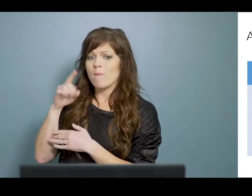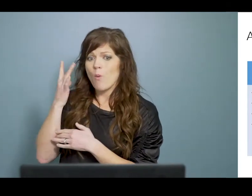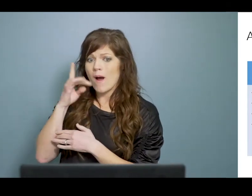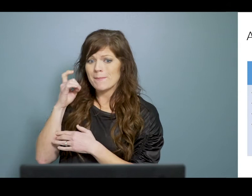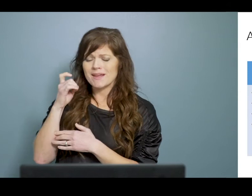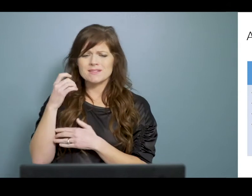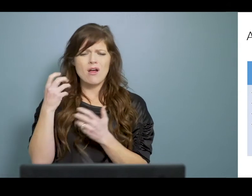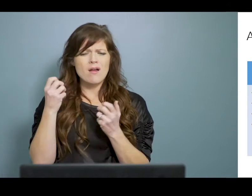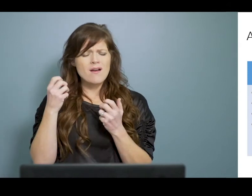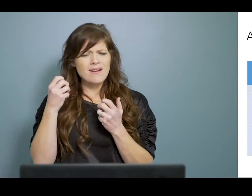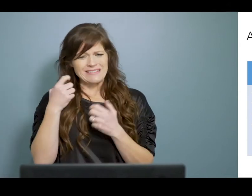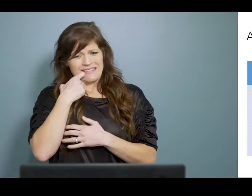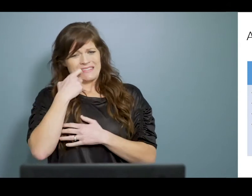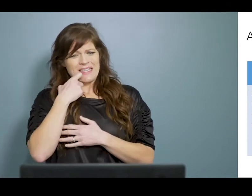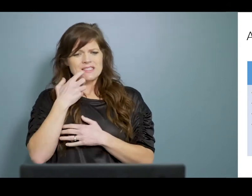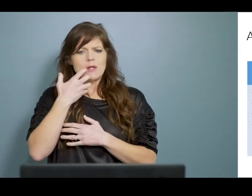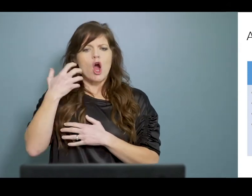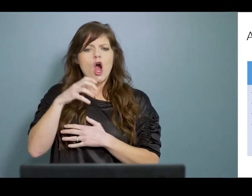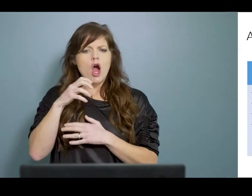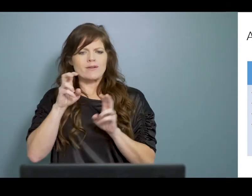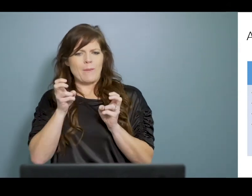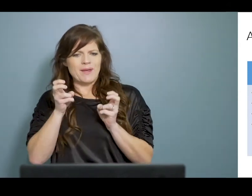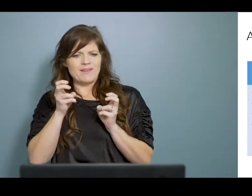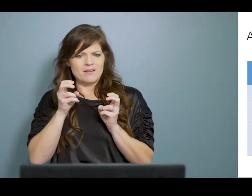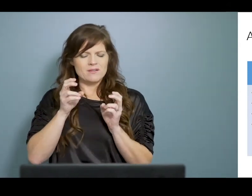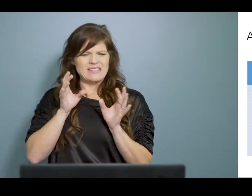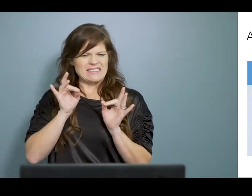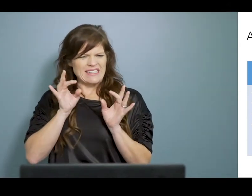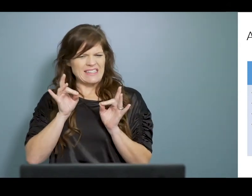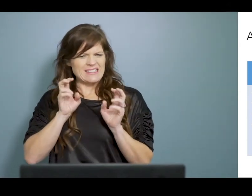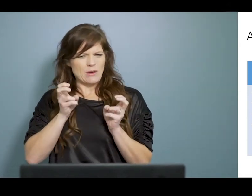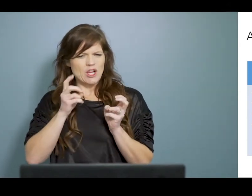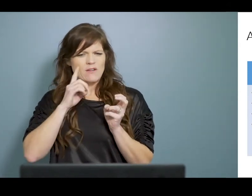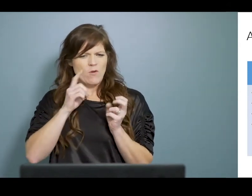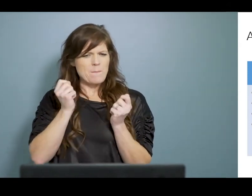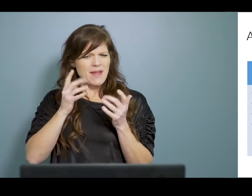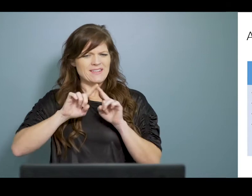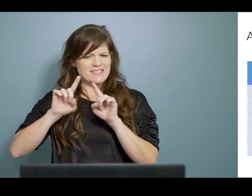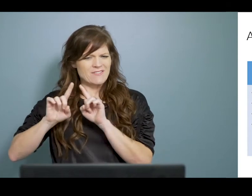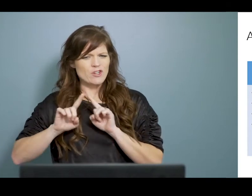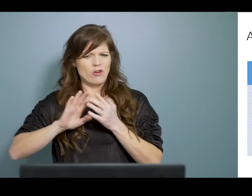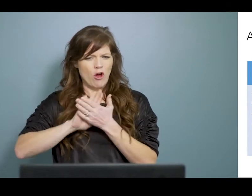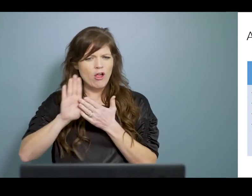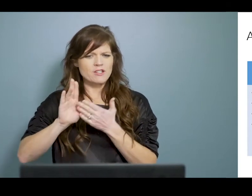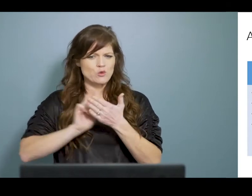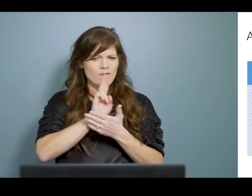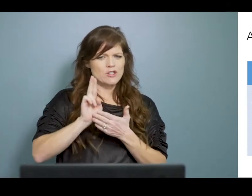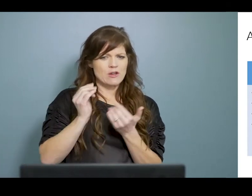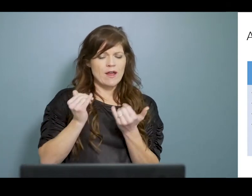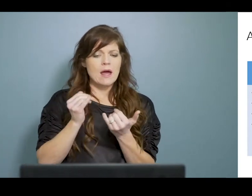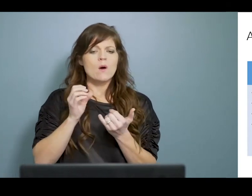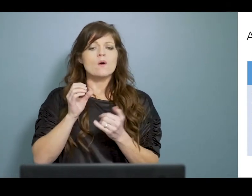of institutions over the past few months. So I borrowed some of